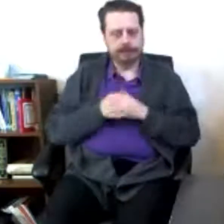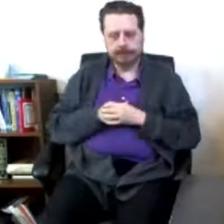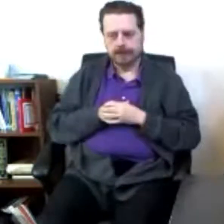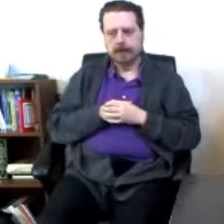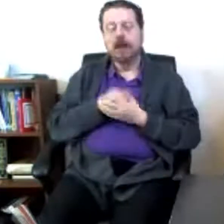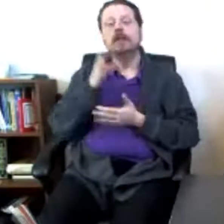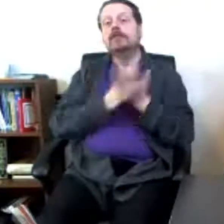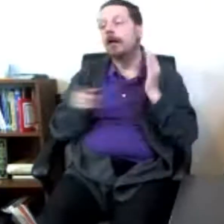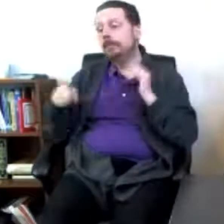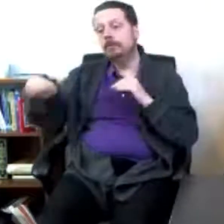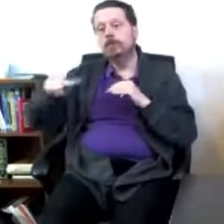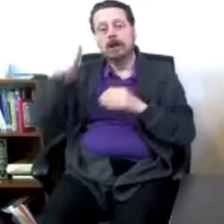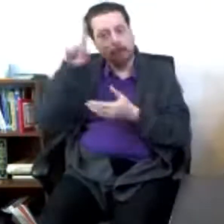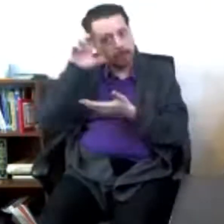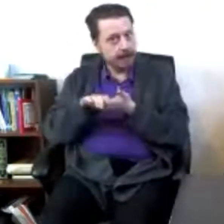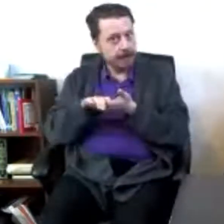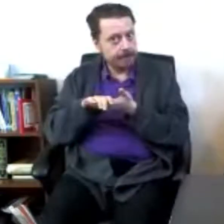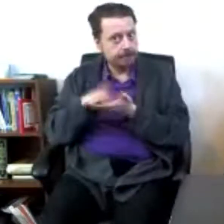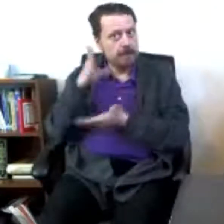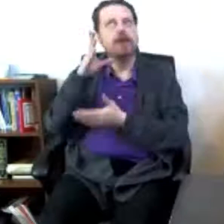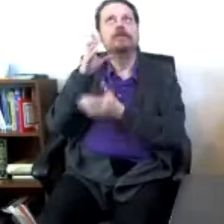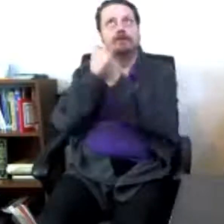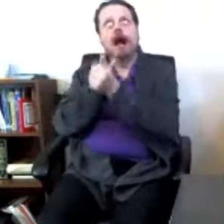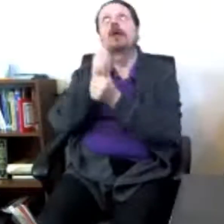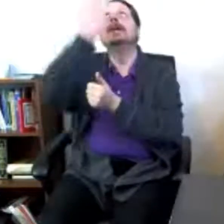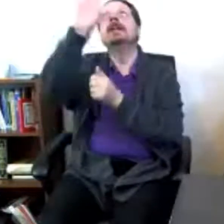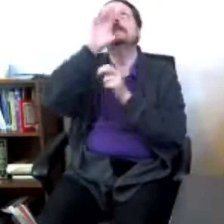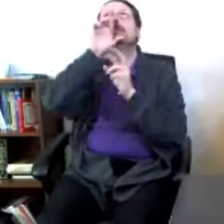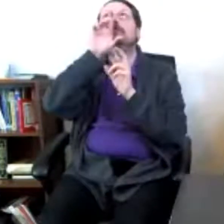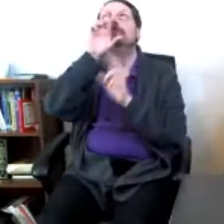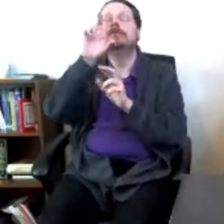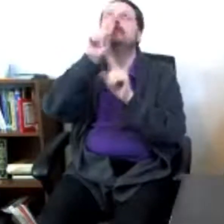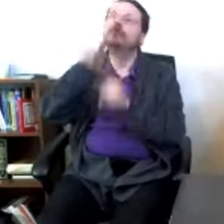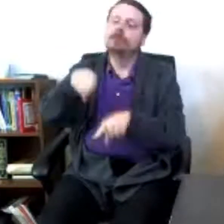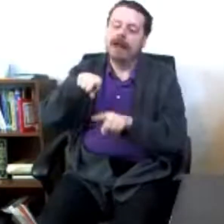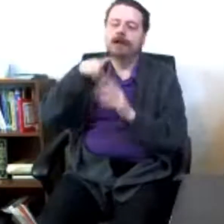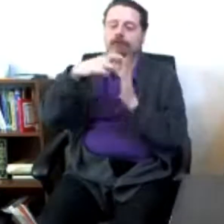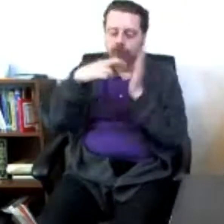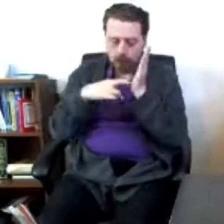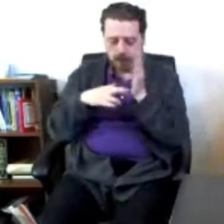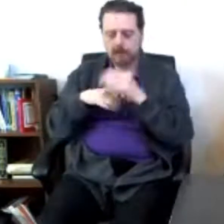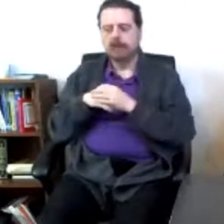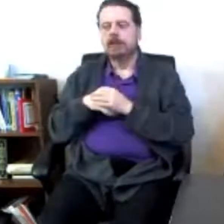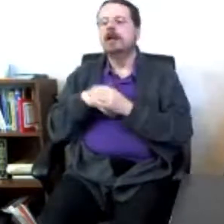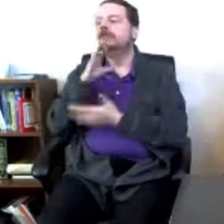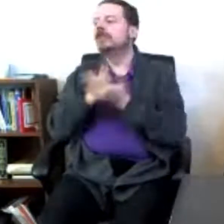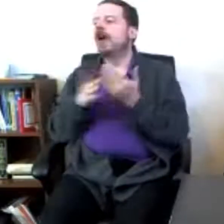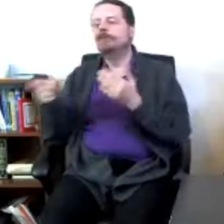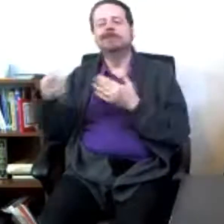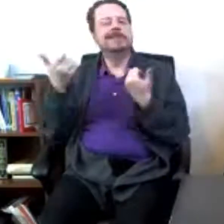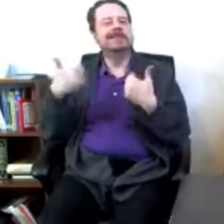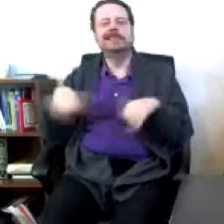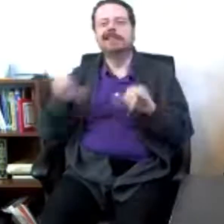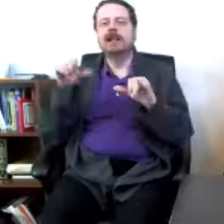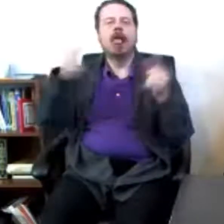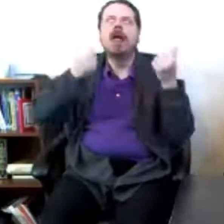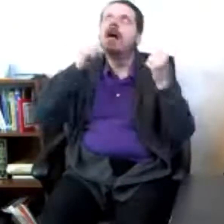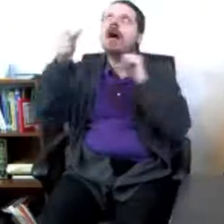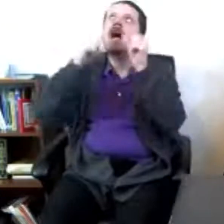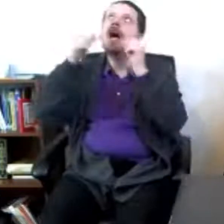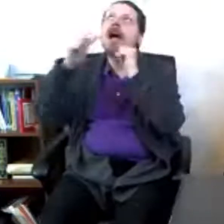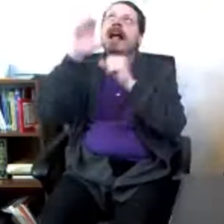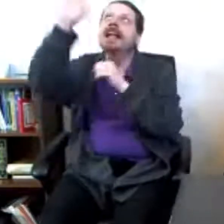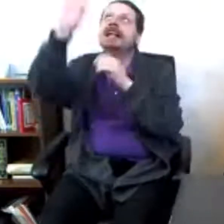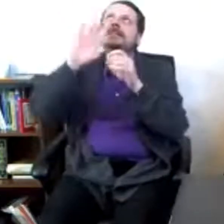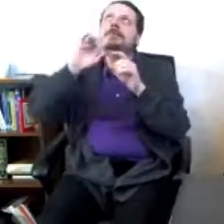are believers and they follow the guidance of Allah. Some of them are in denial of the message of God and